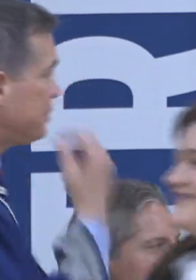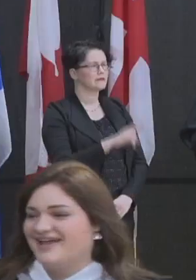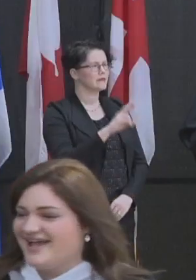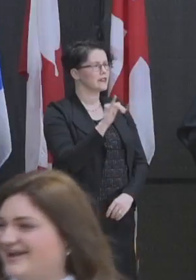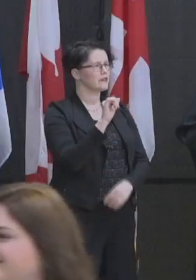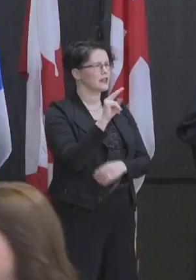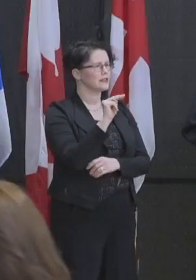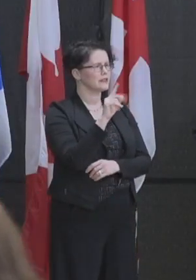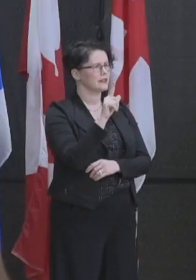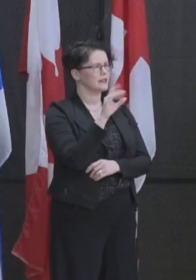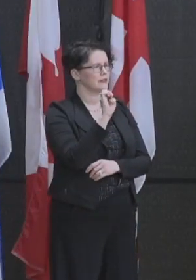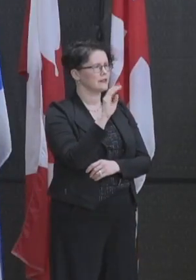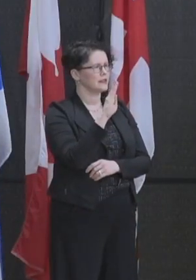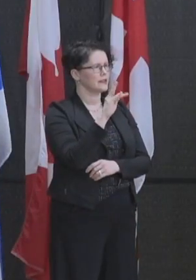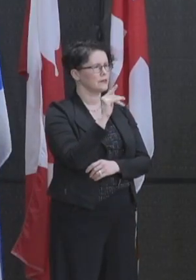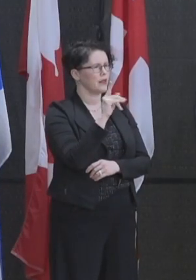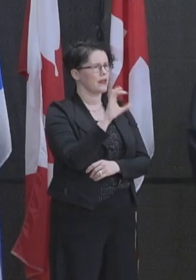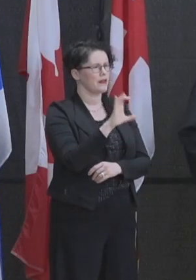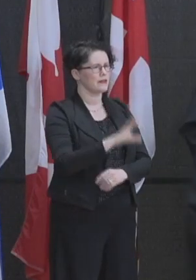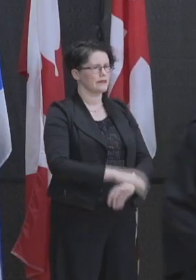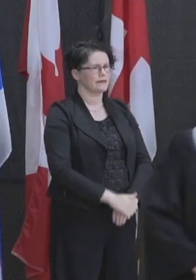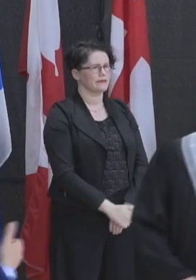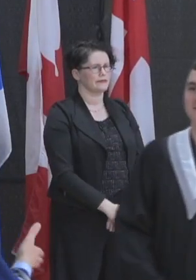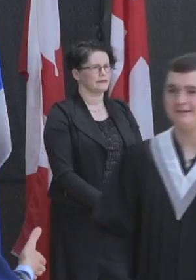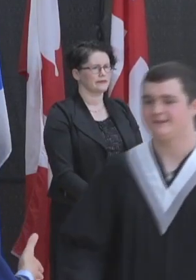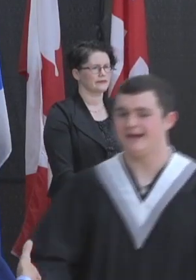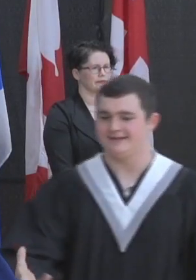Ryan LeBlanc.